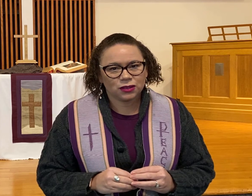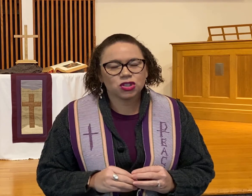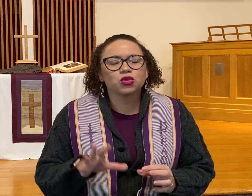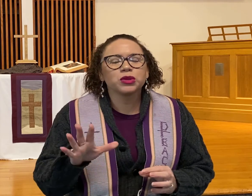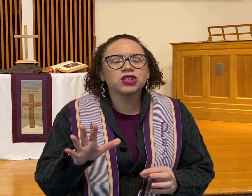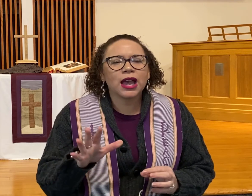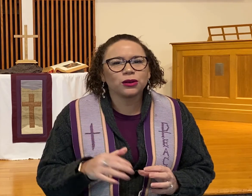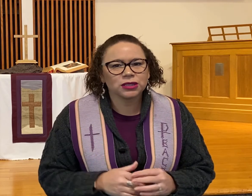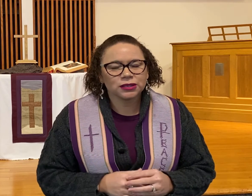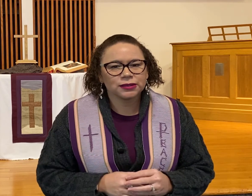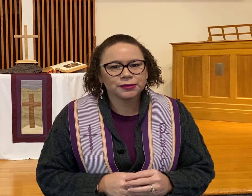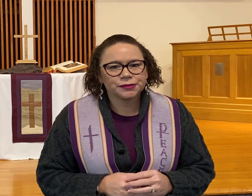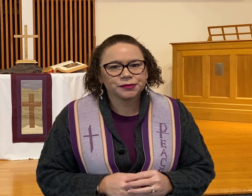just reach out.